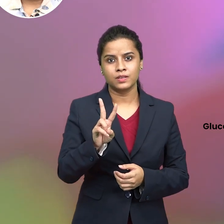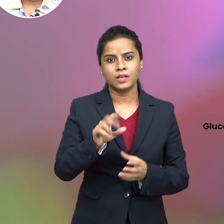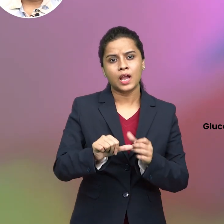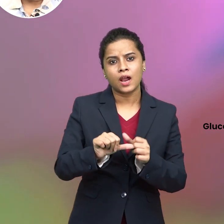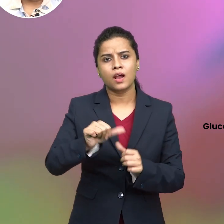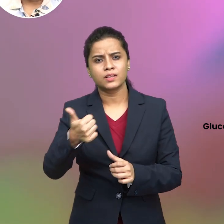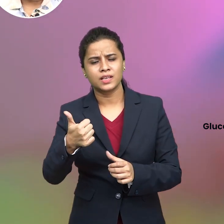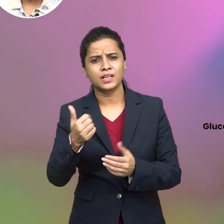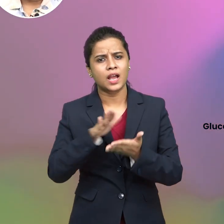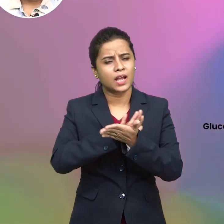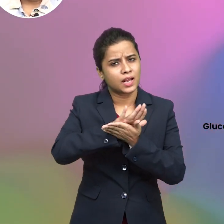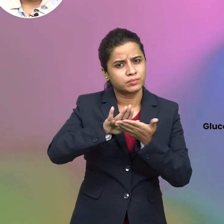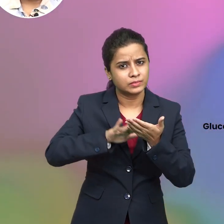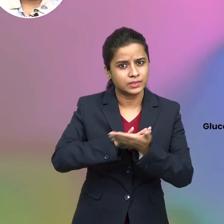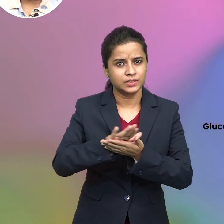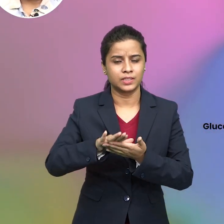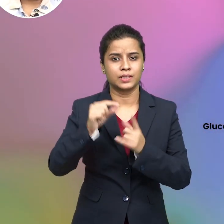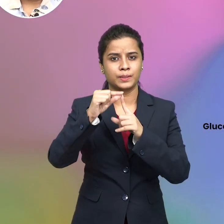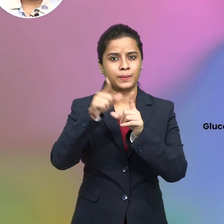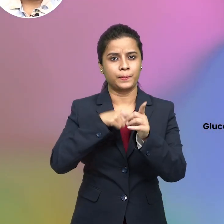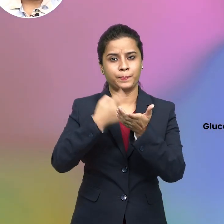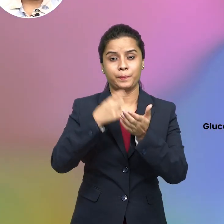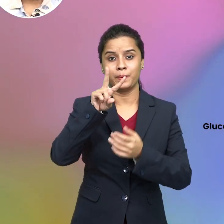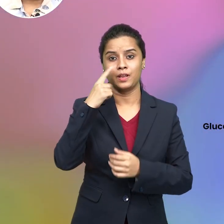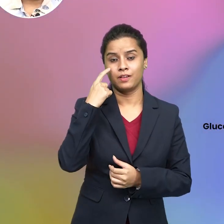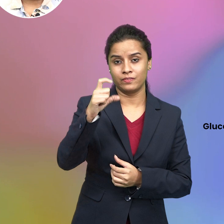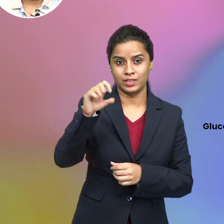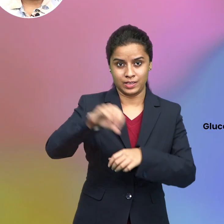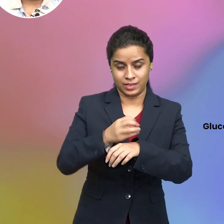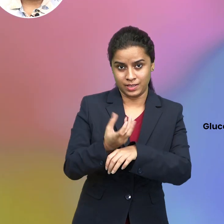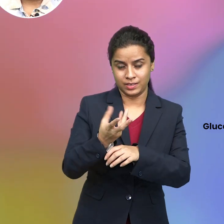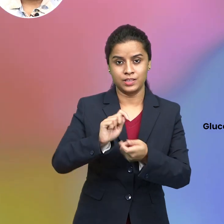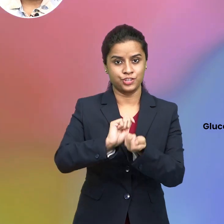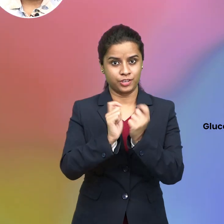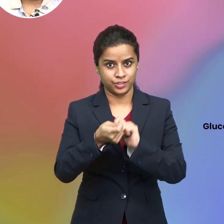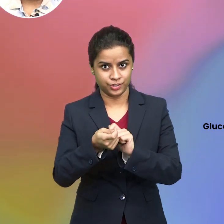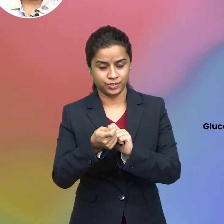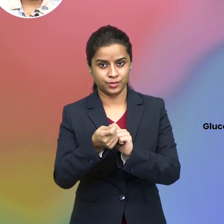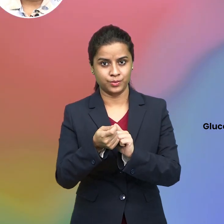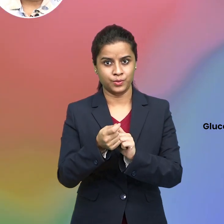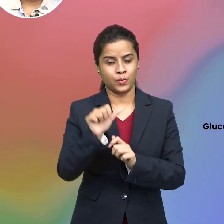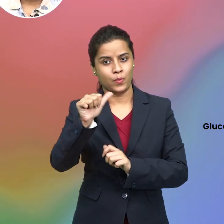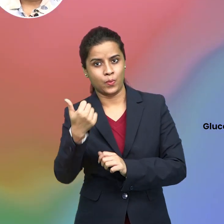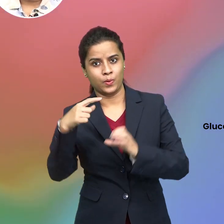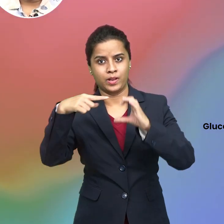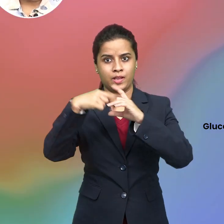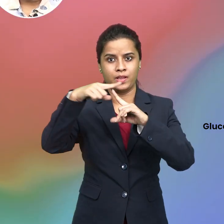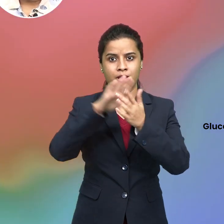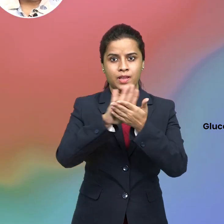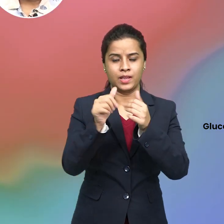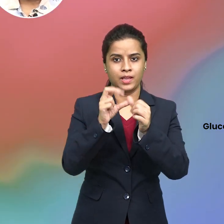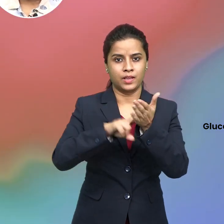inadequate or absent, pyruvic acid is converted into either ethanol